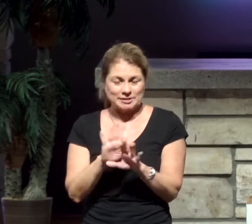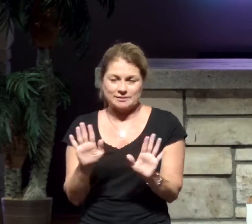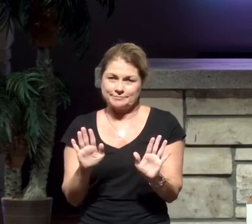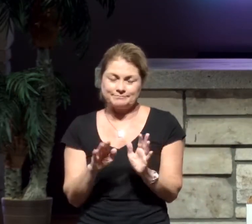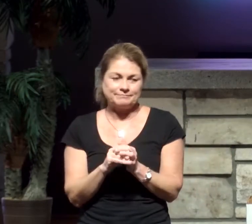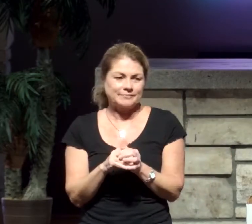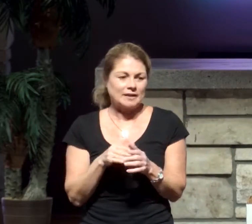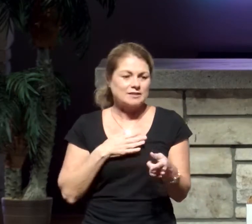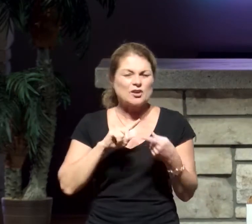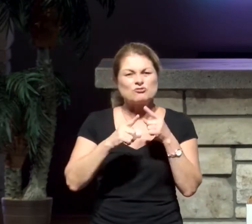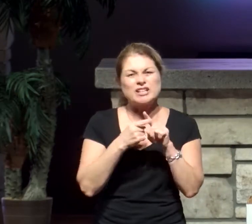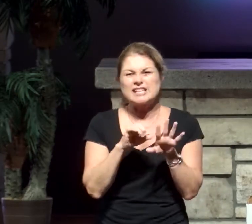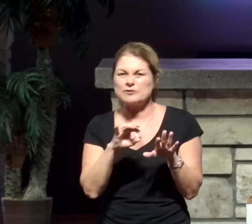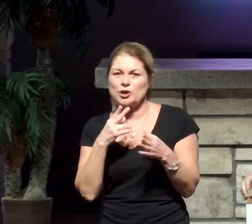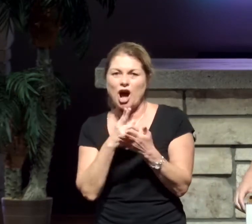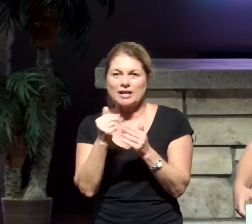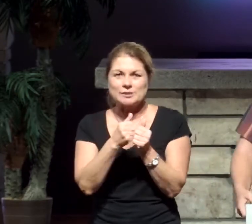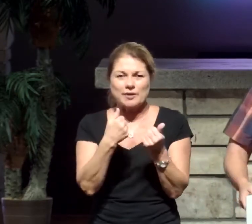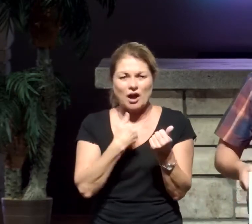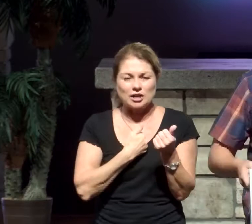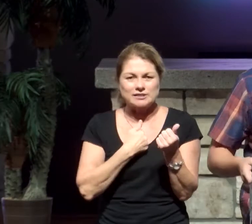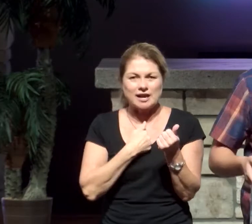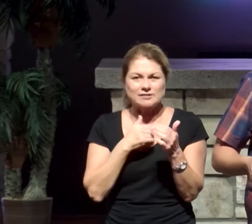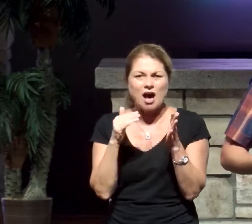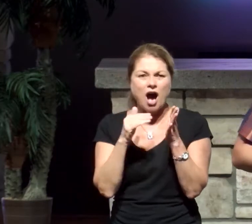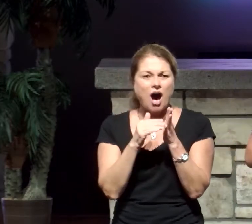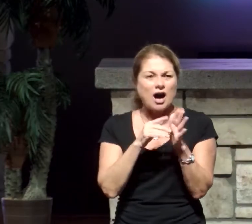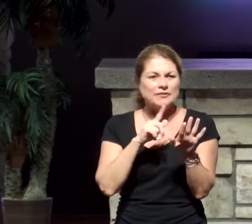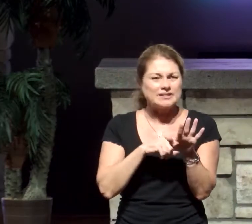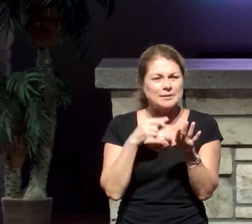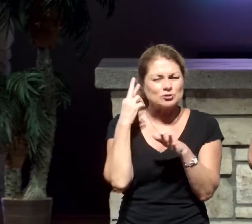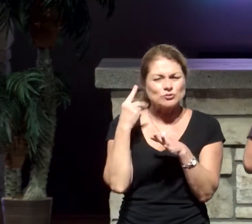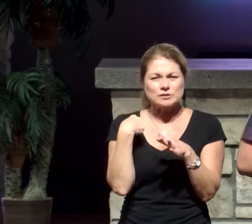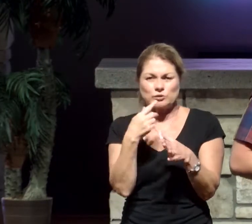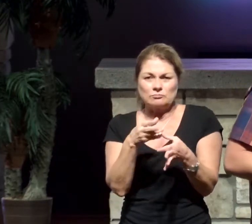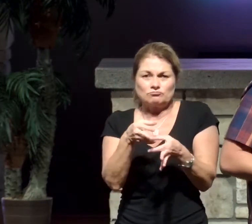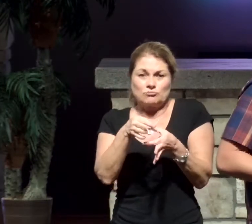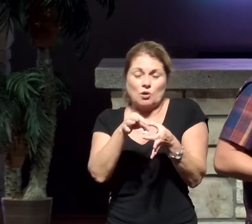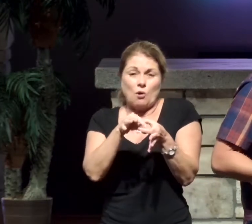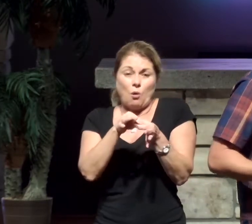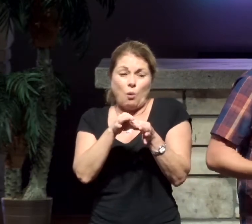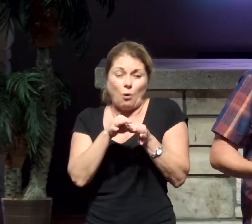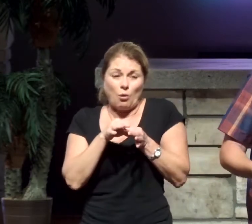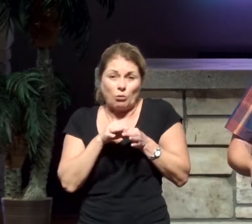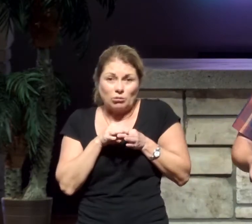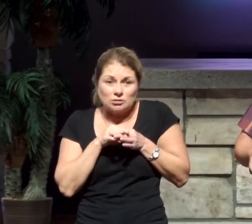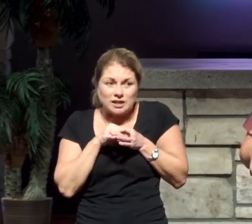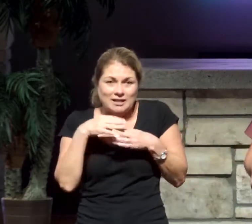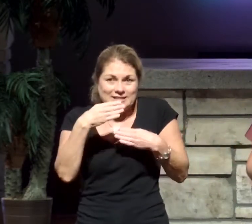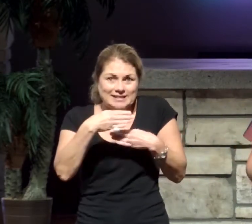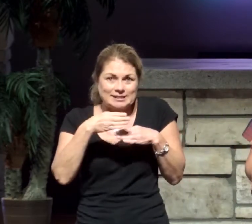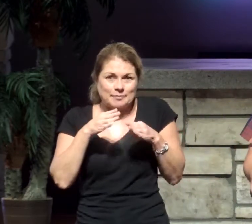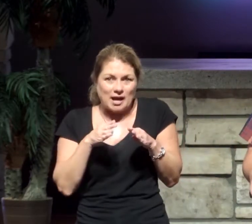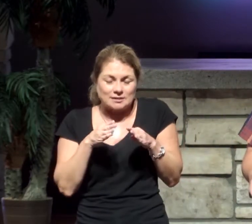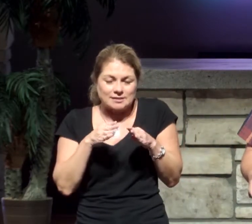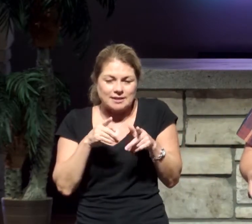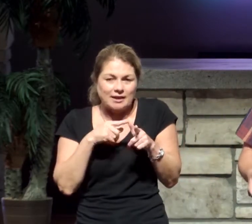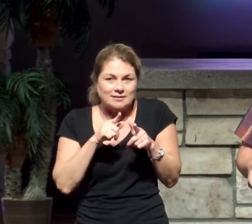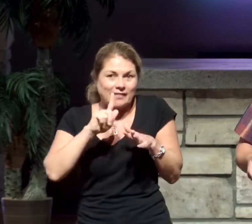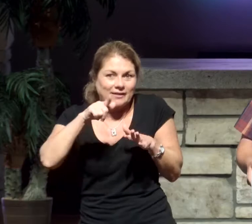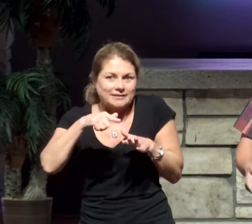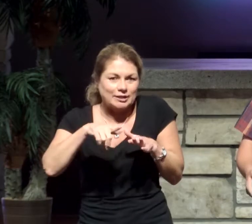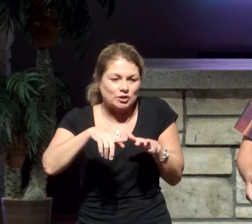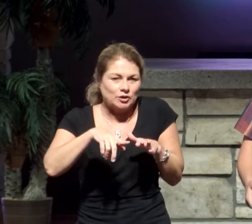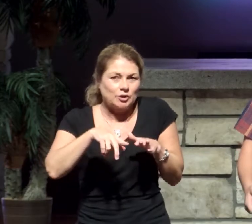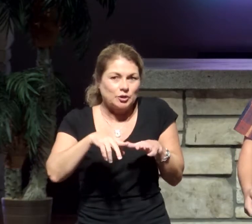You see, friends, if we're honest with ourselves, oftentimes the reason we hold on to these boxes, these records of people's wrongs, is so that we can pull them out